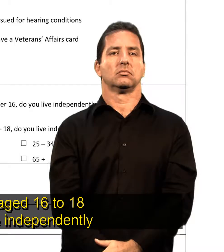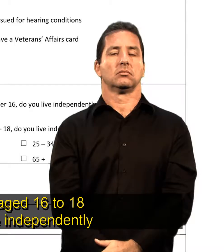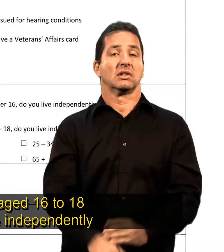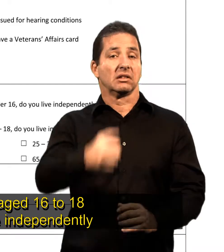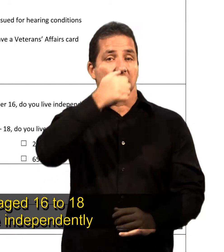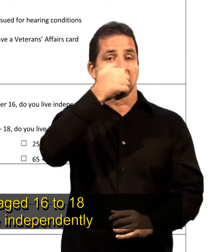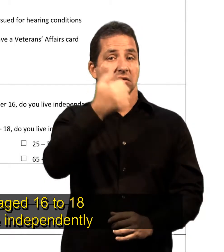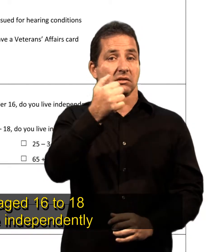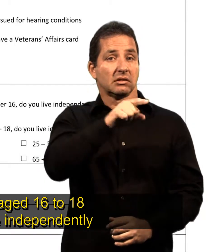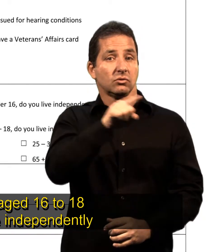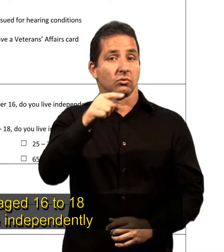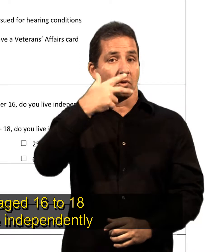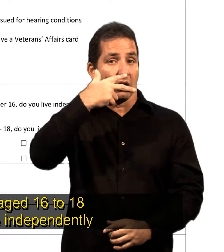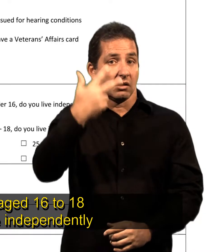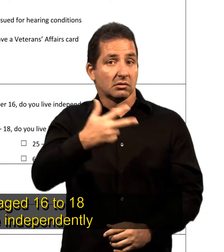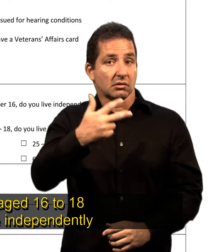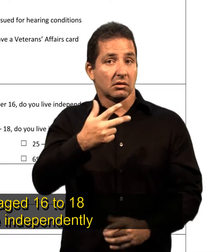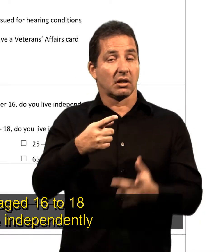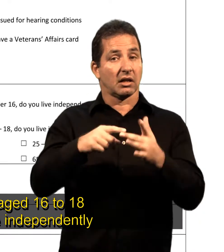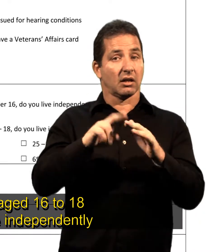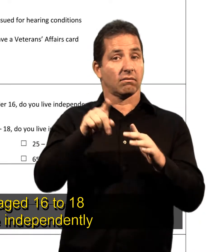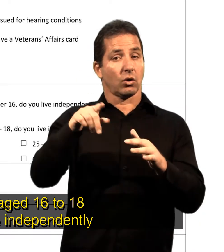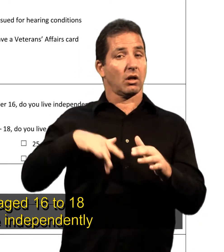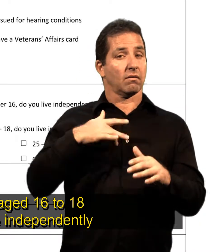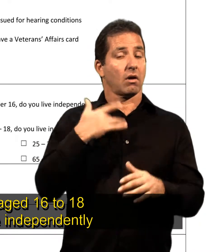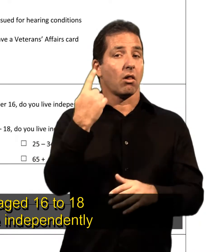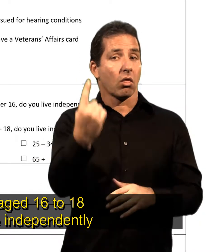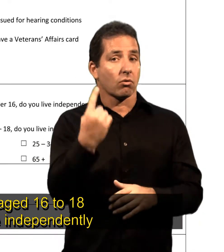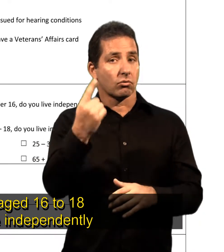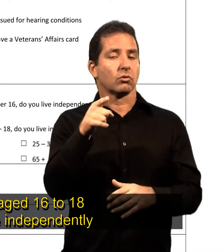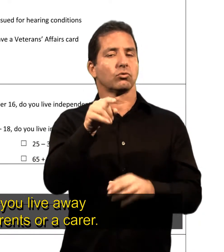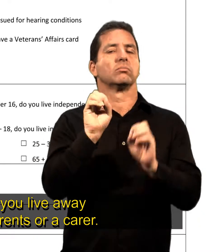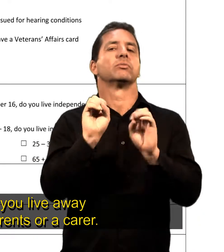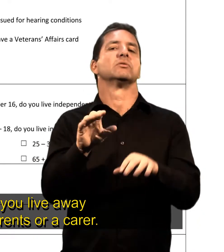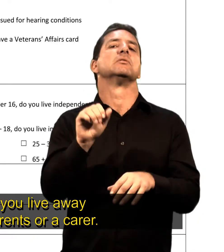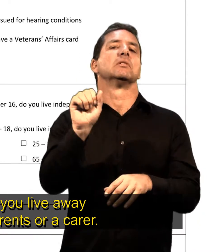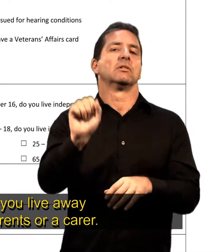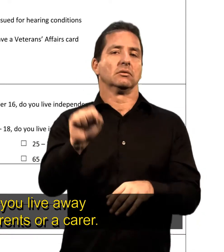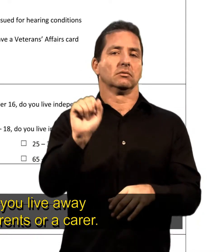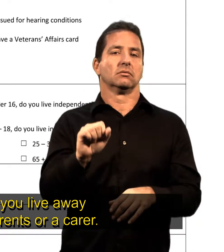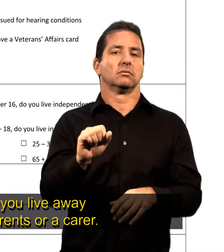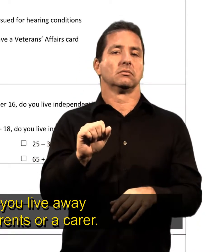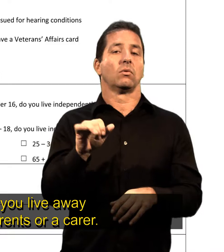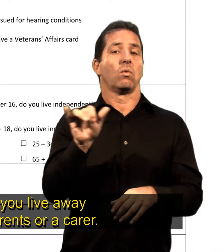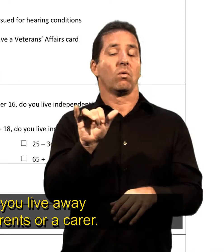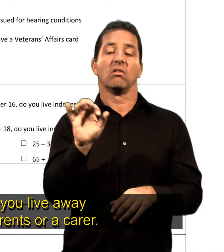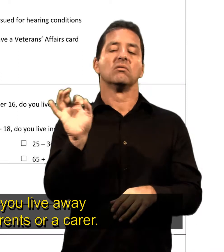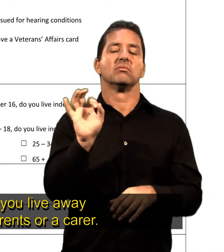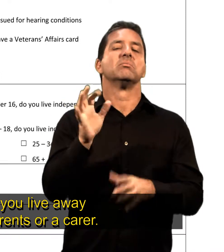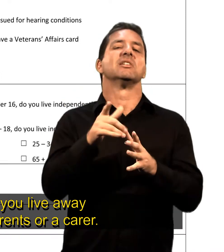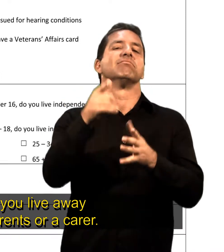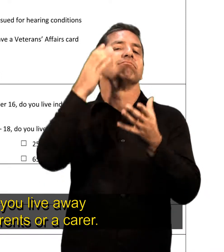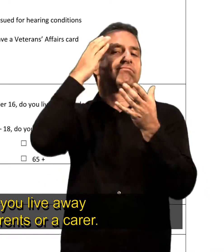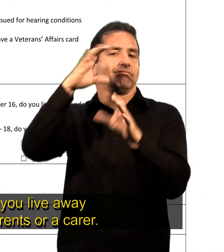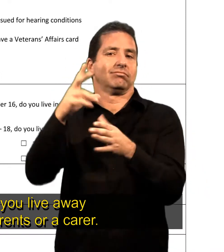If you are aged 16 to 18 and live independently, tick Yes if you live away from your